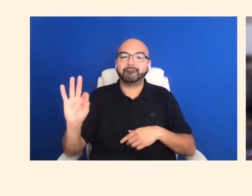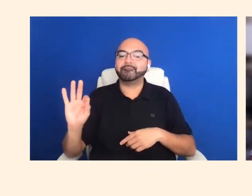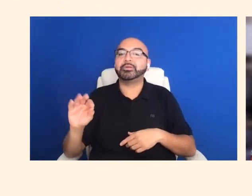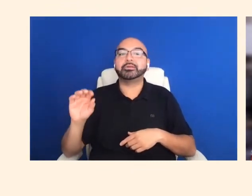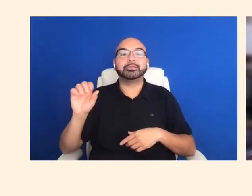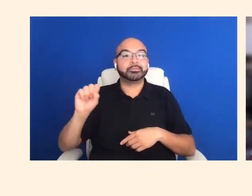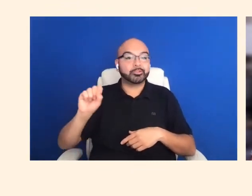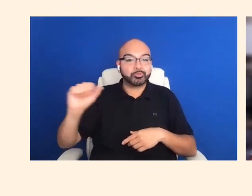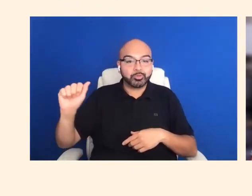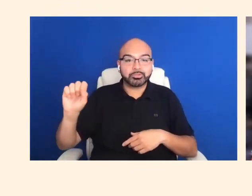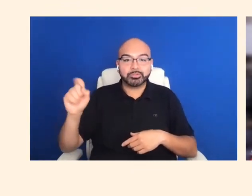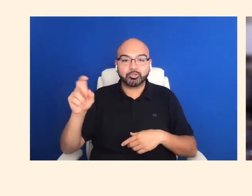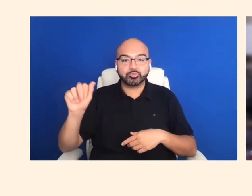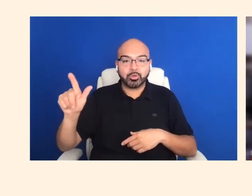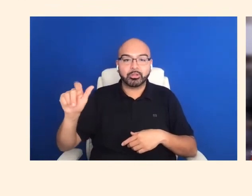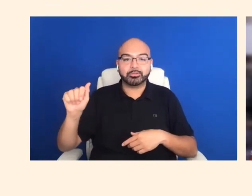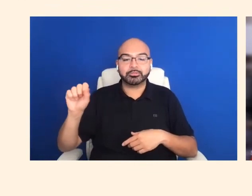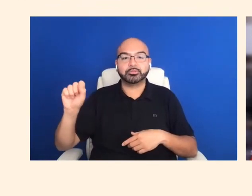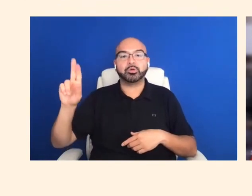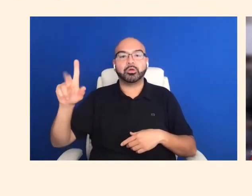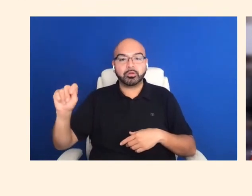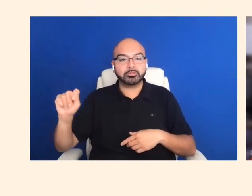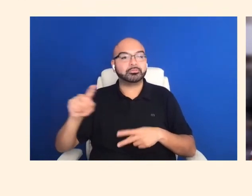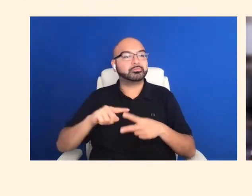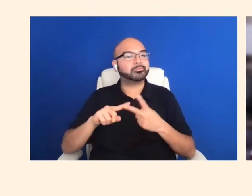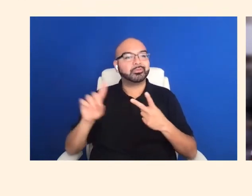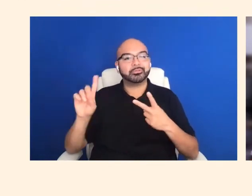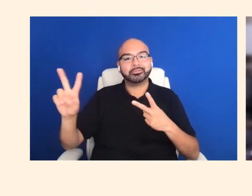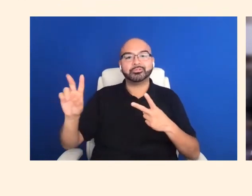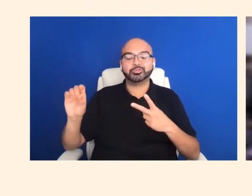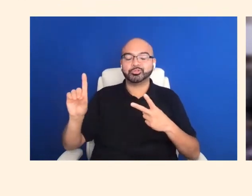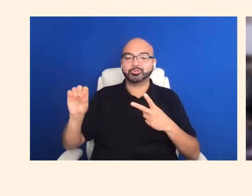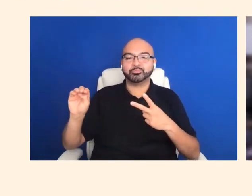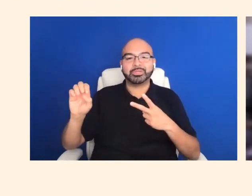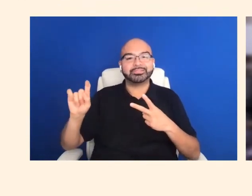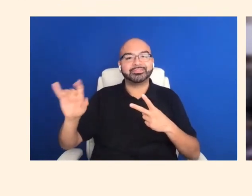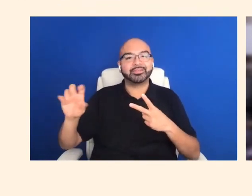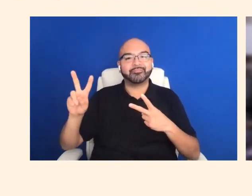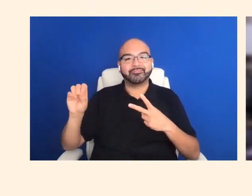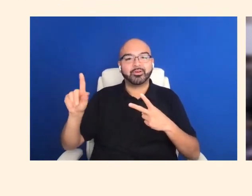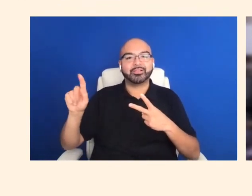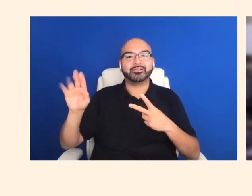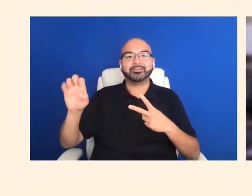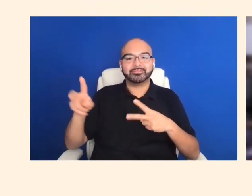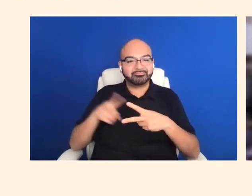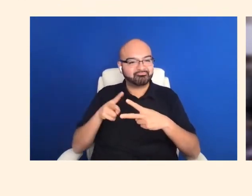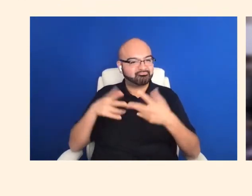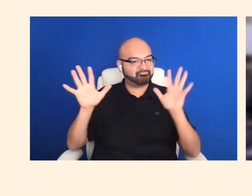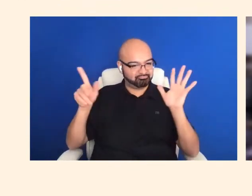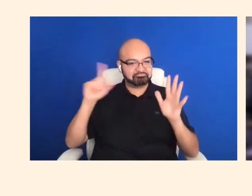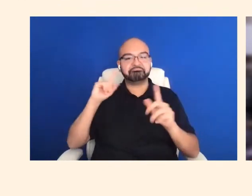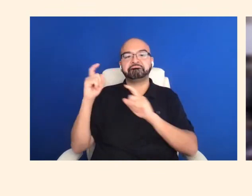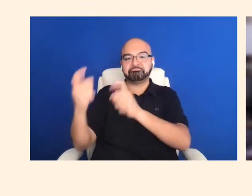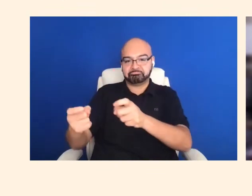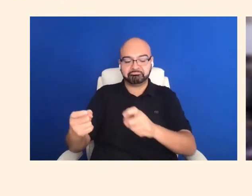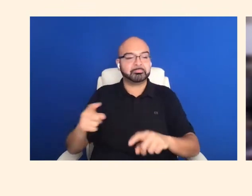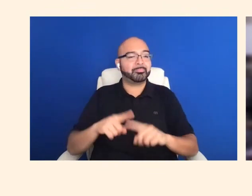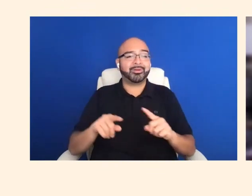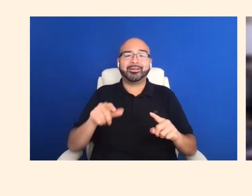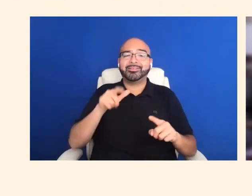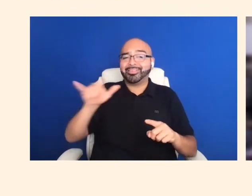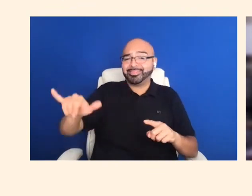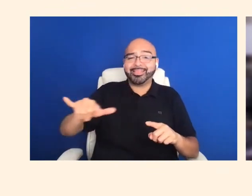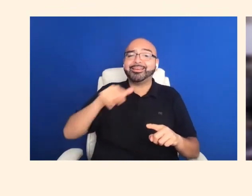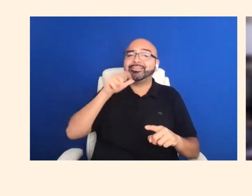sexual assault or domestic violence. But that should not be the only avenue for a person to